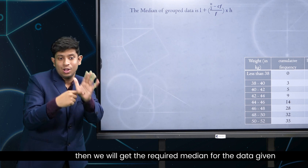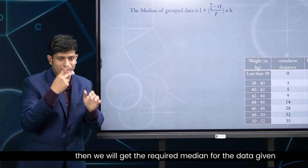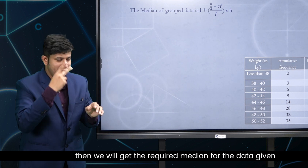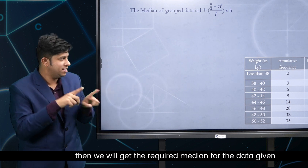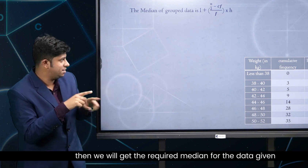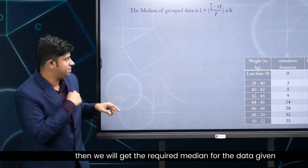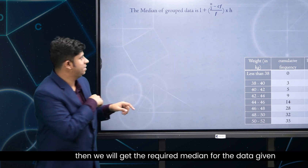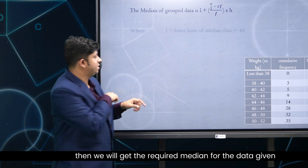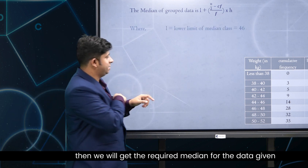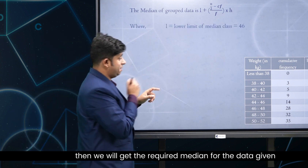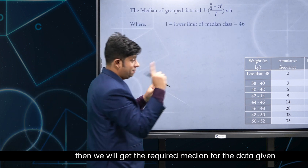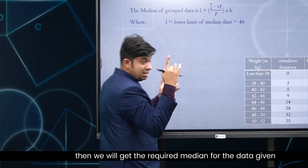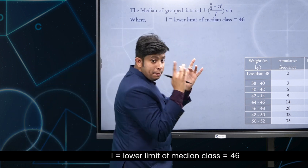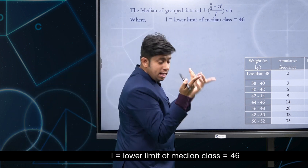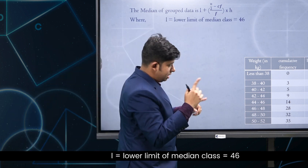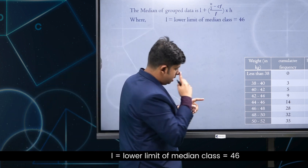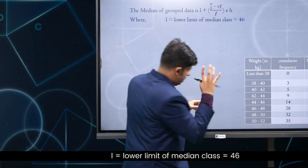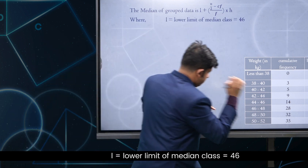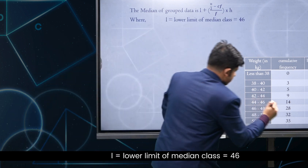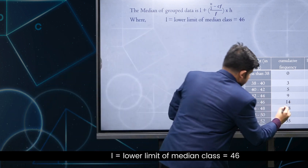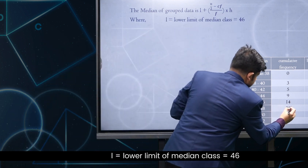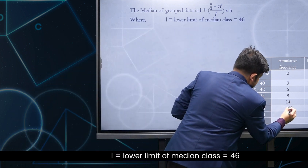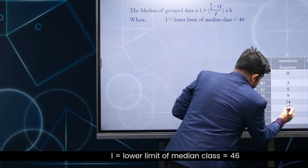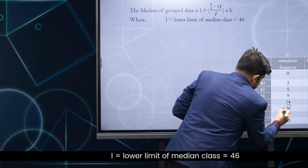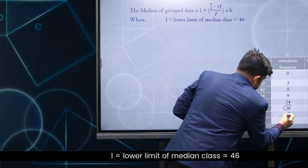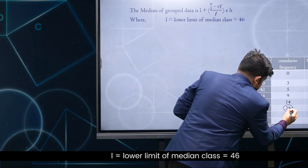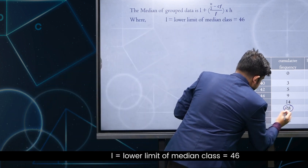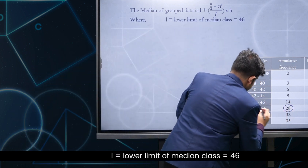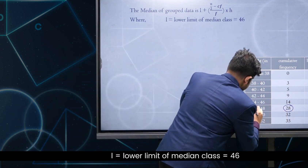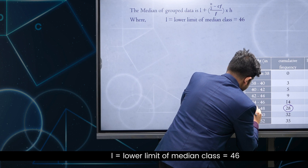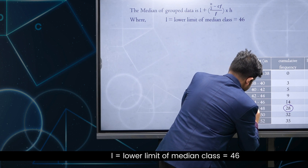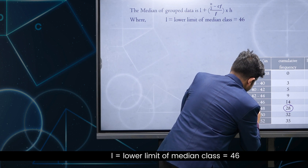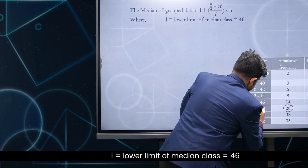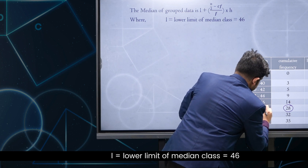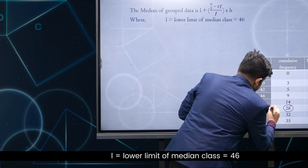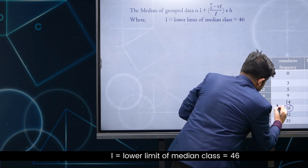given. L is equal to lower limit of median class.